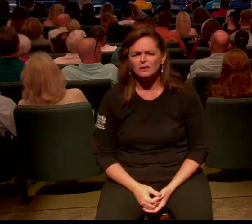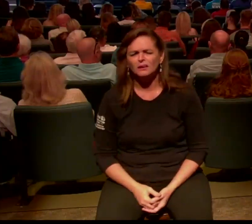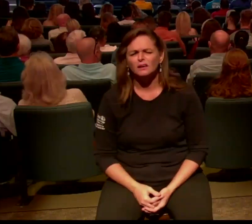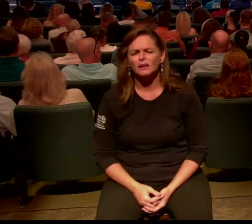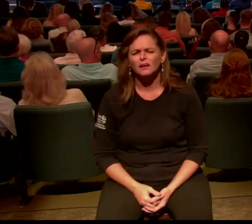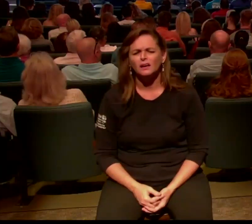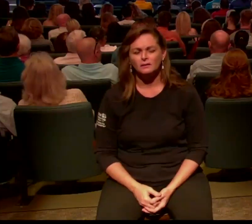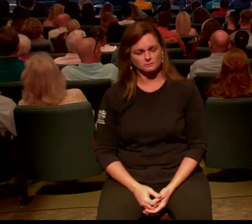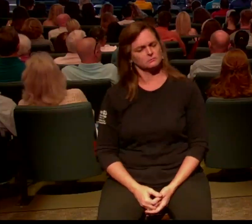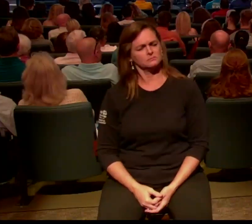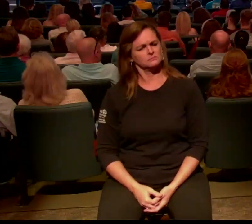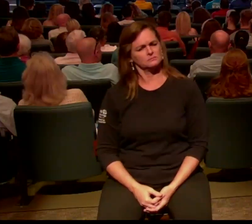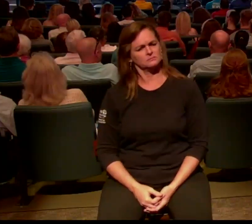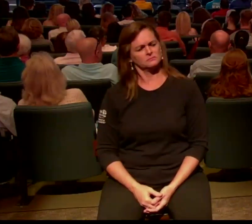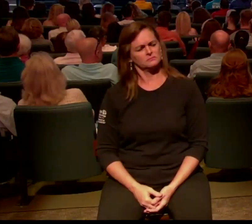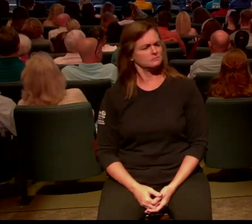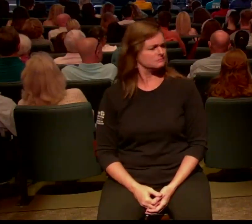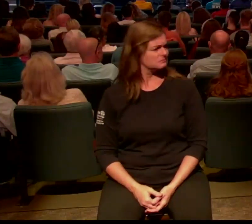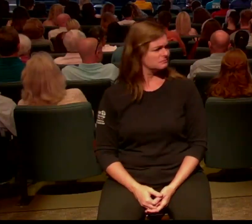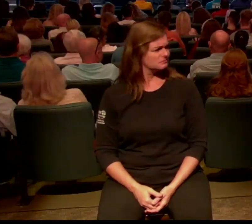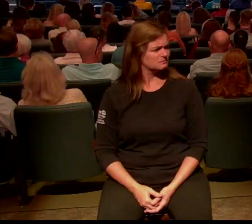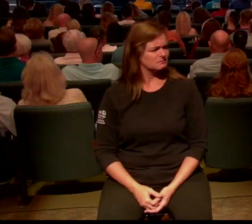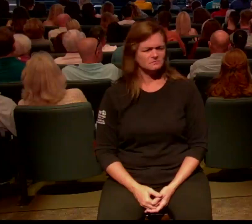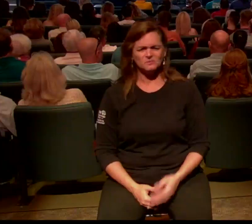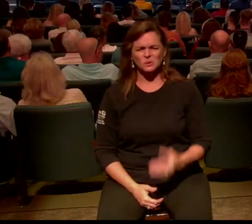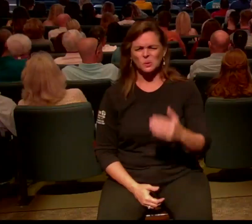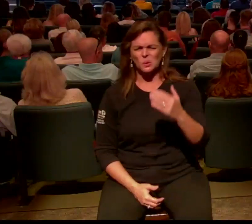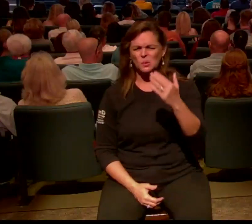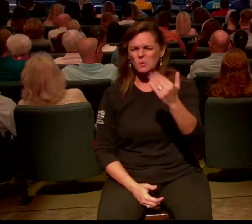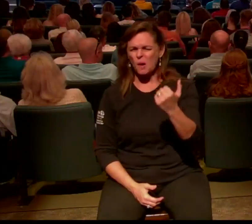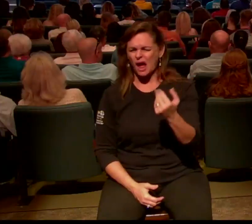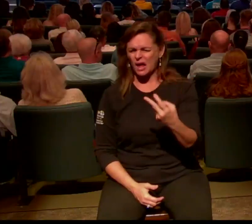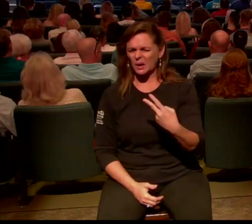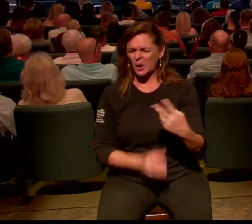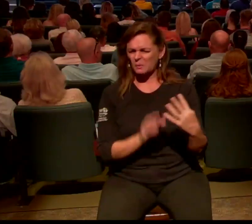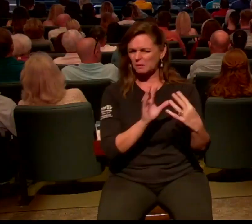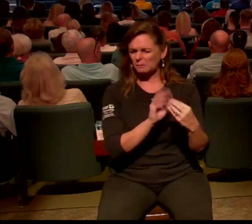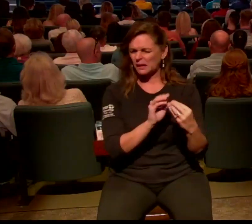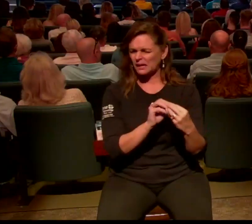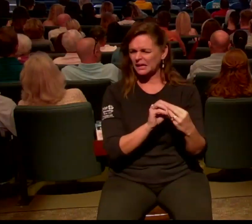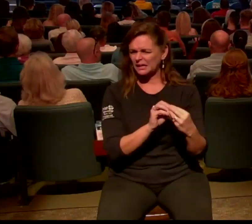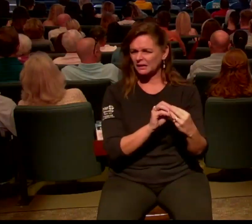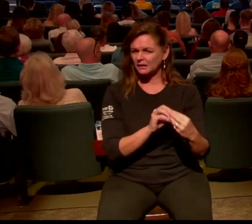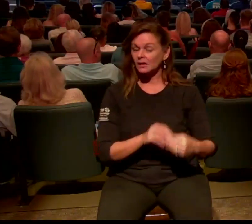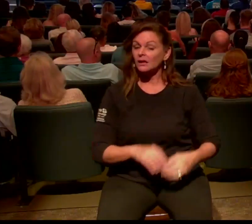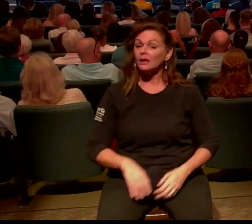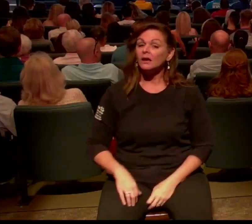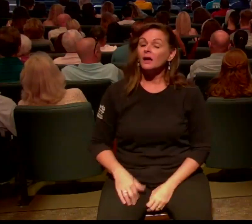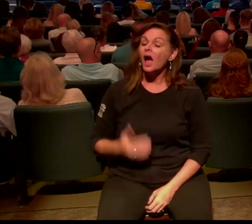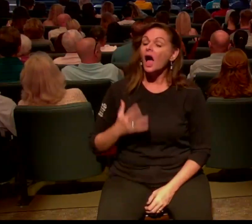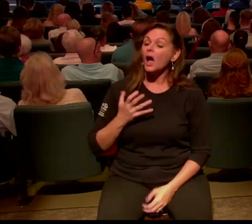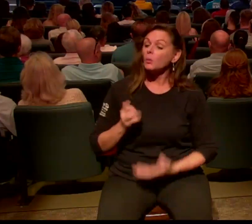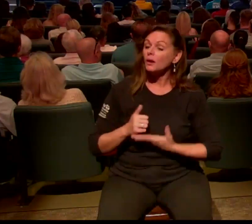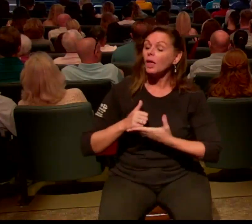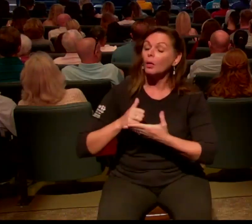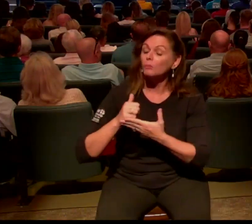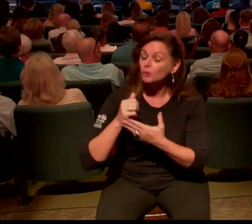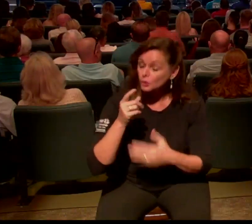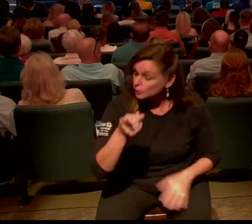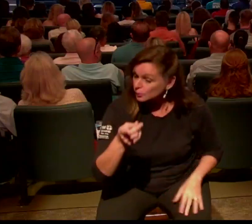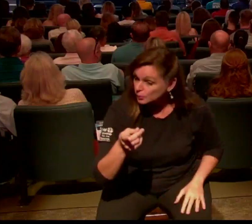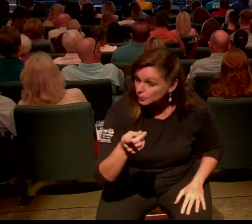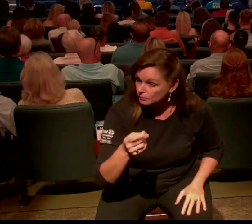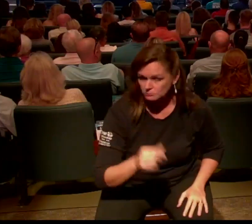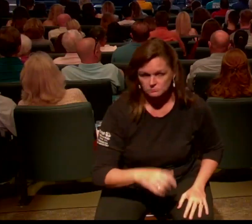I said, okay. Well, why are we meeting? Well, he said, I would like to do something for you.